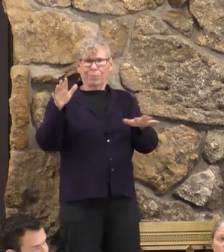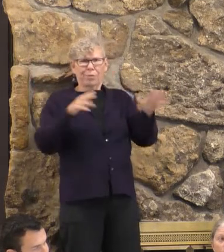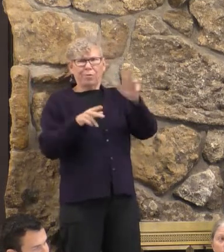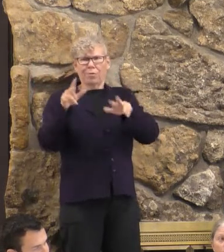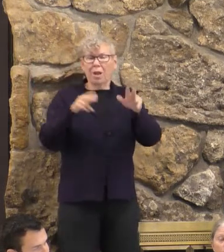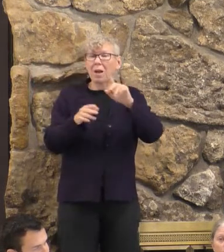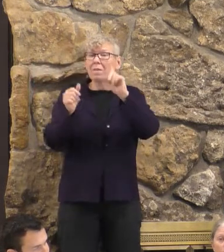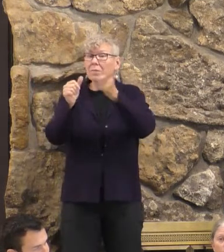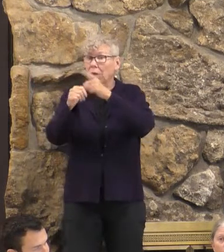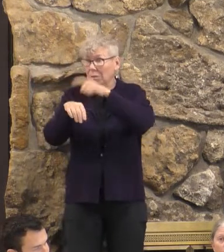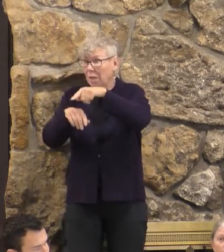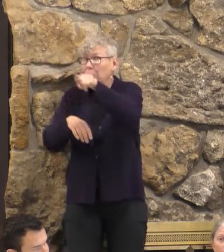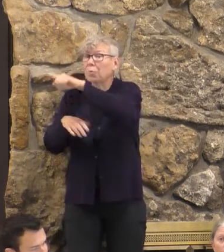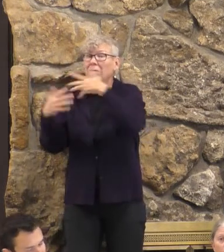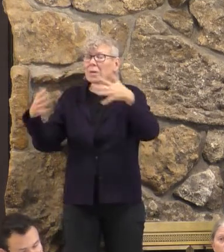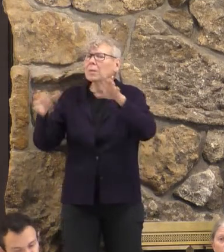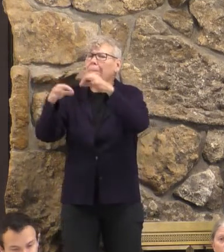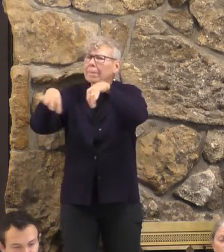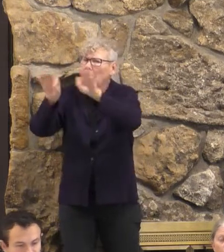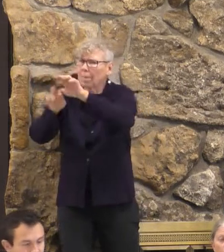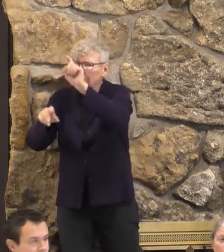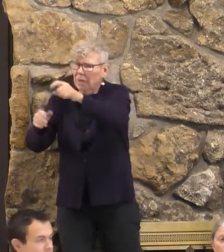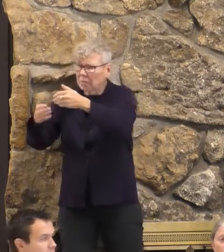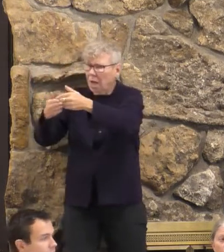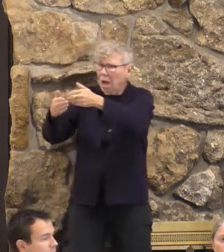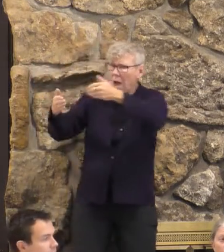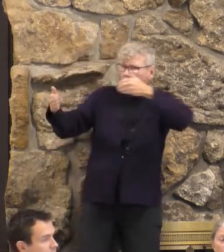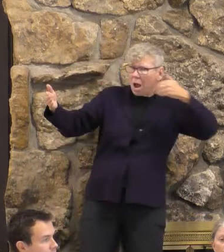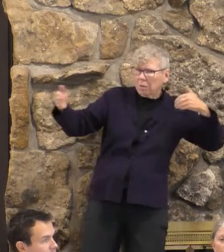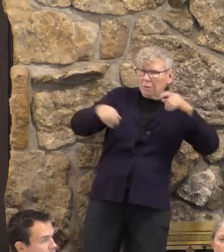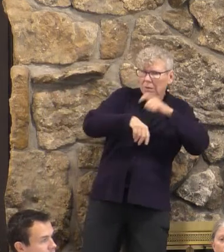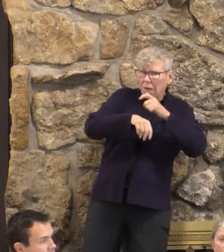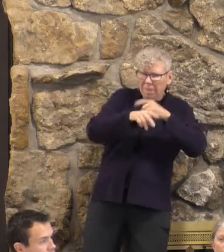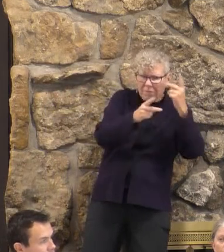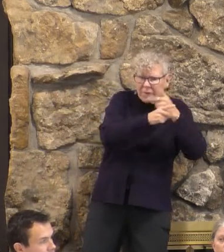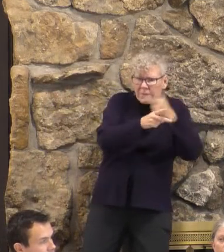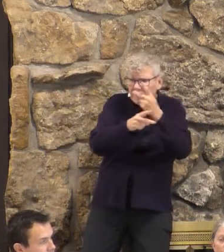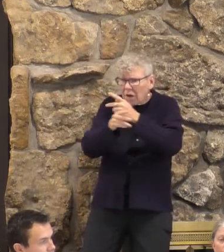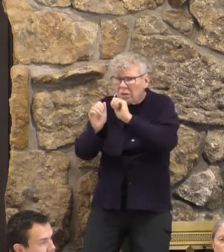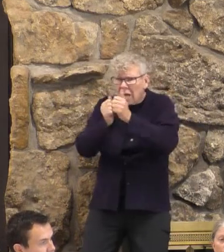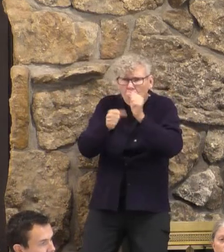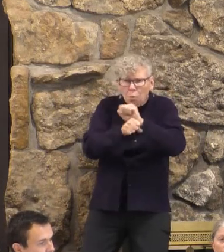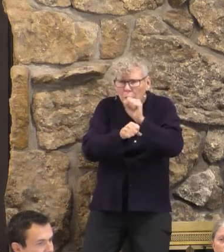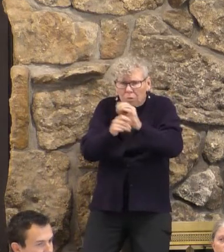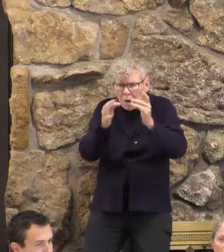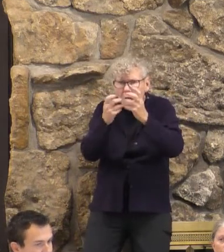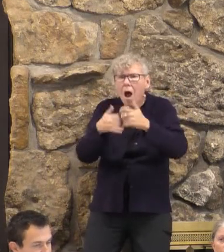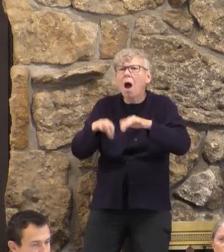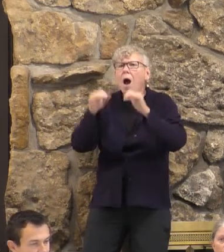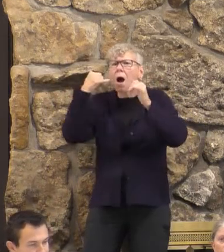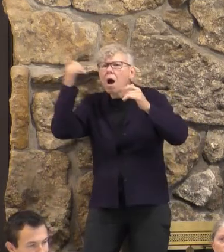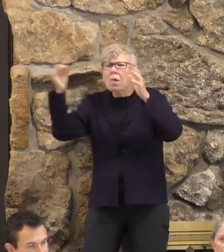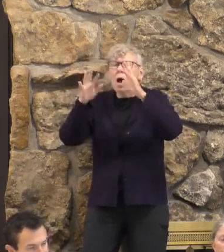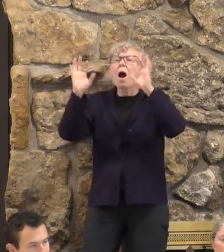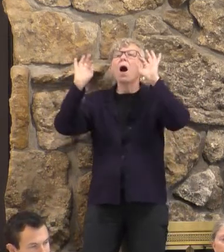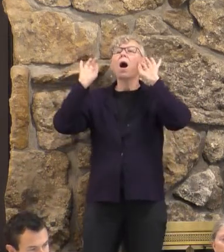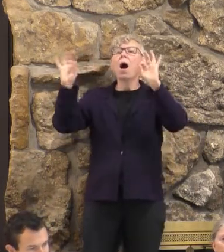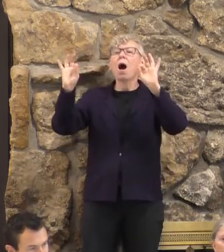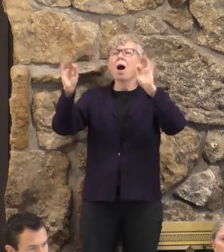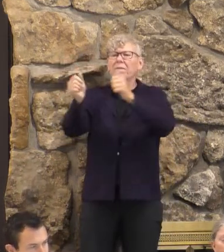then that's just going to make communication smoother for everyone involved when it comes time to actually provide those communication supports.